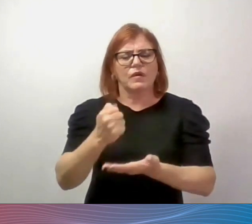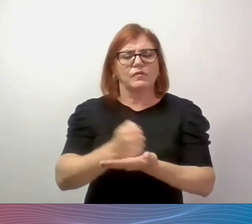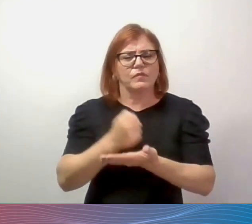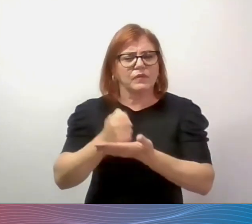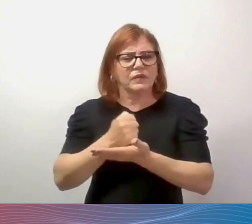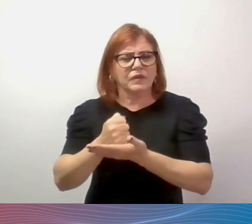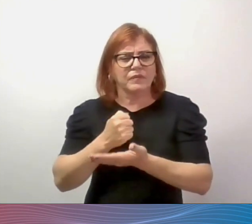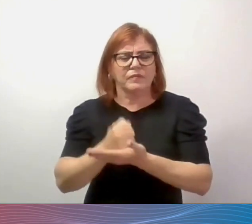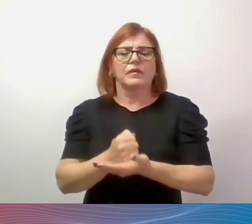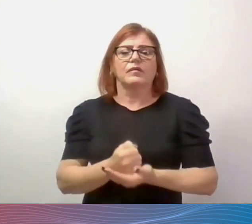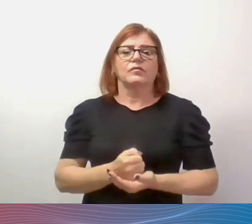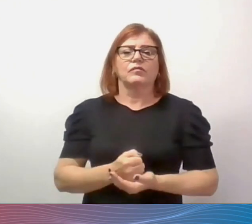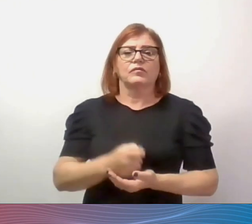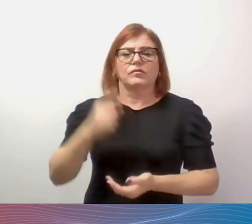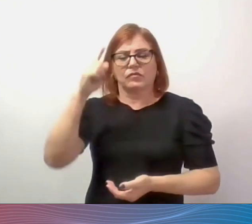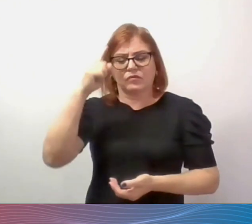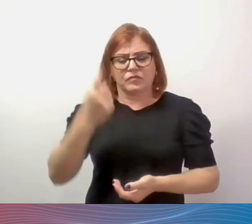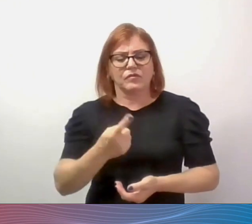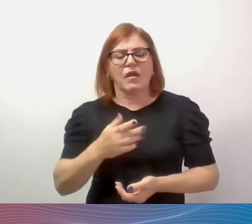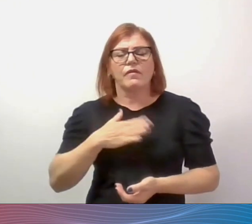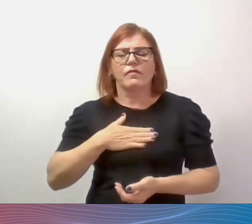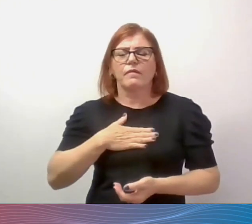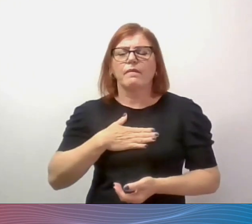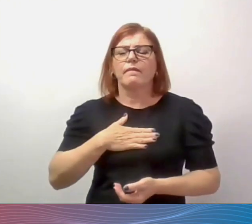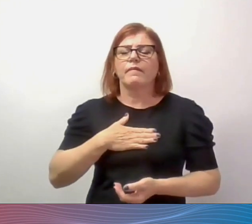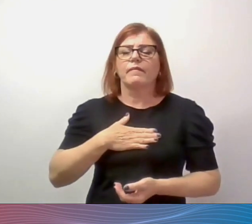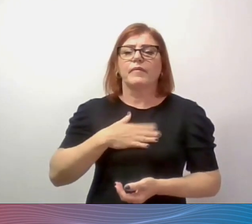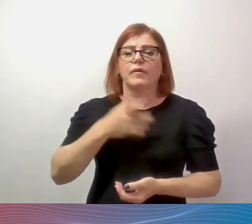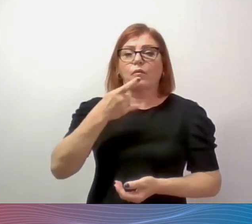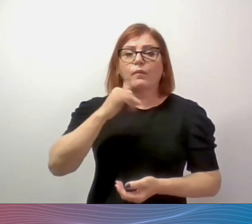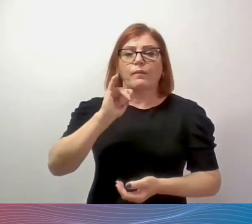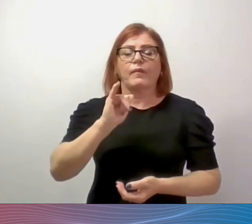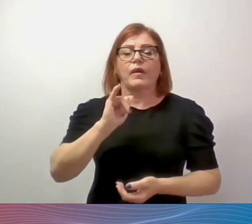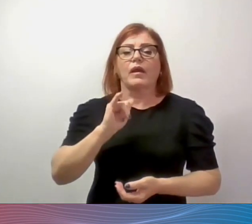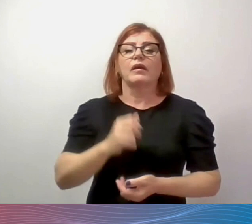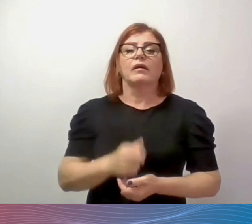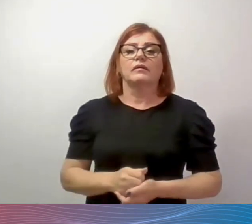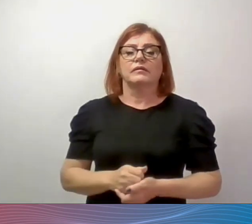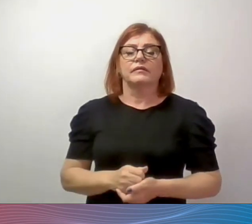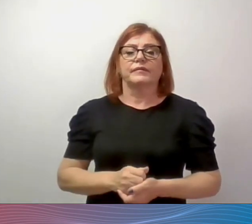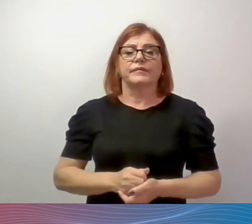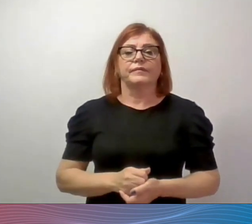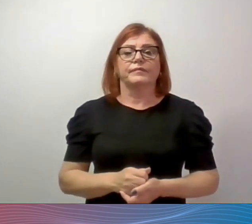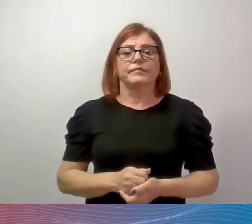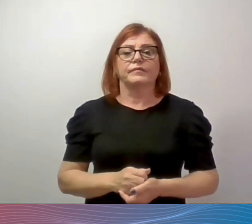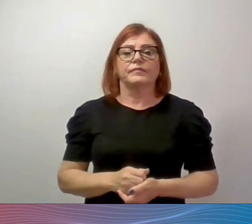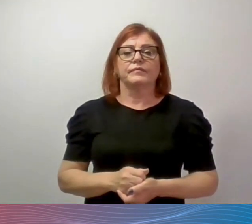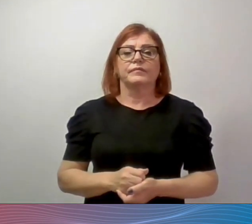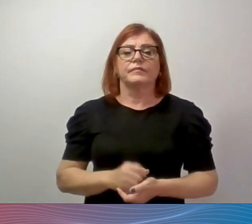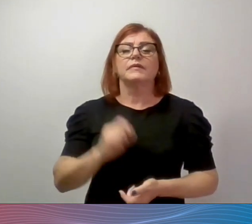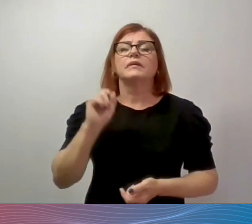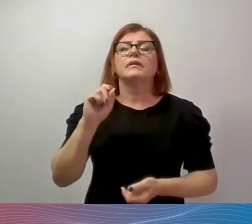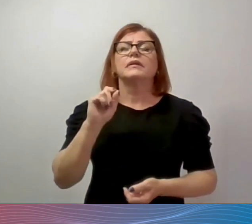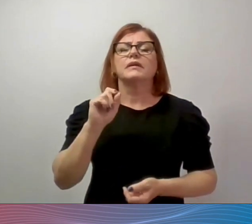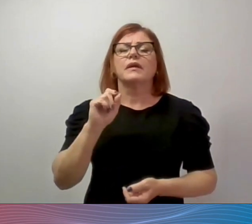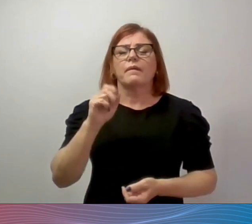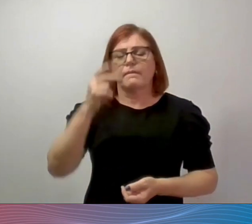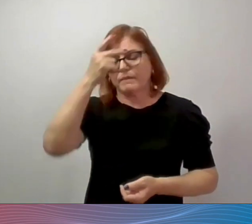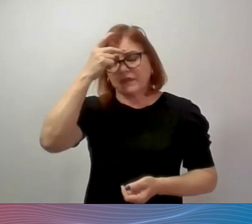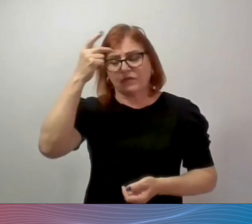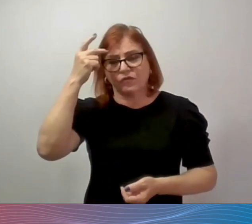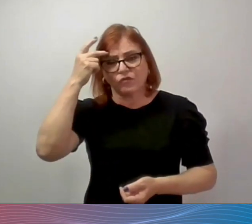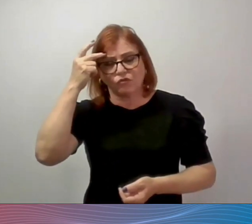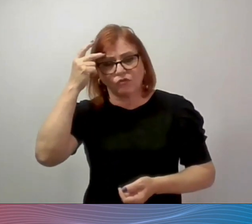Just as I have kept my Father's commandments and abide in his love. Irmãos, quem ouve a palavra com reverência e